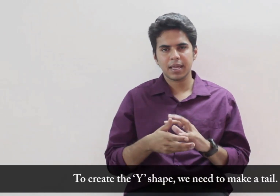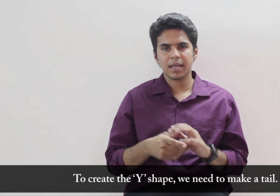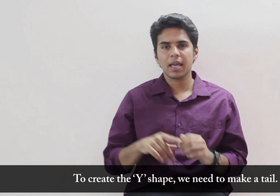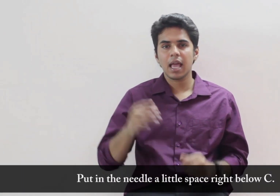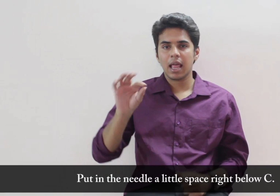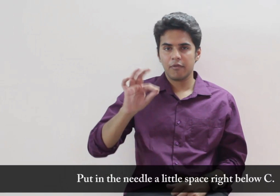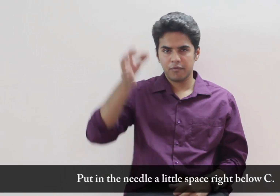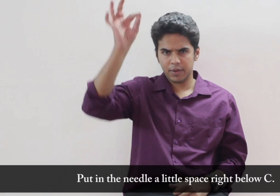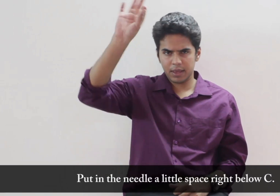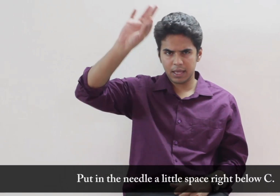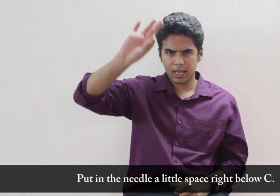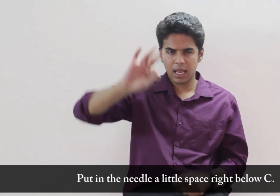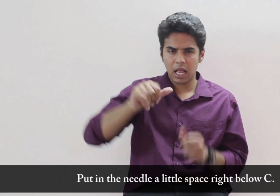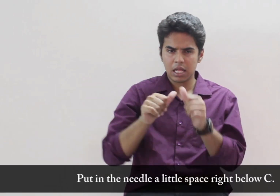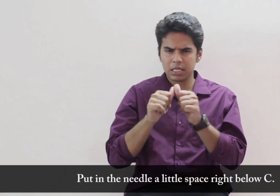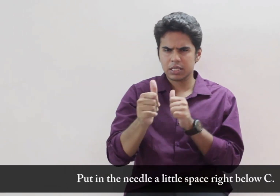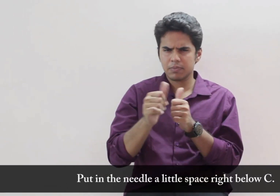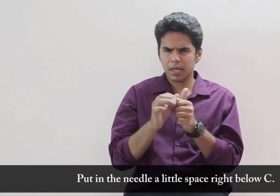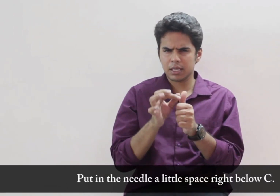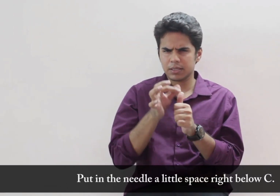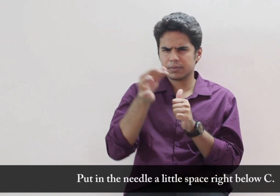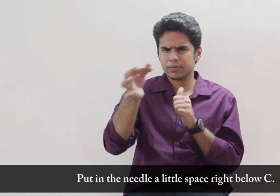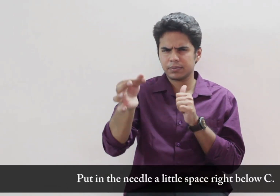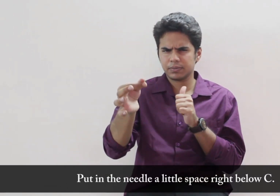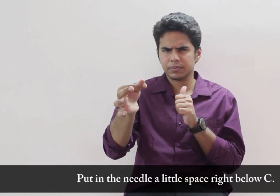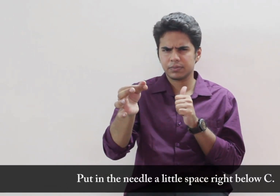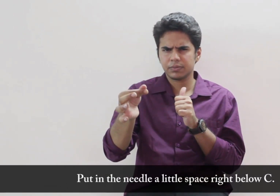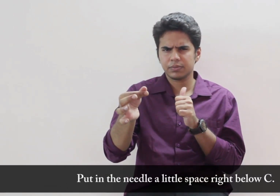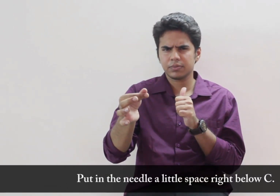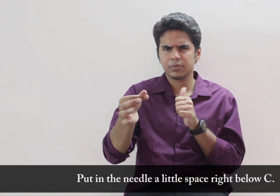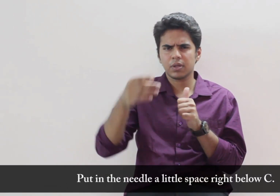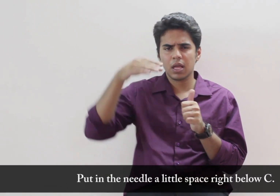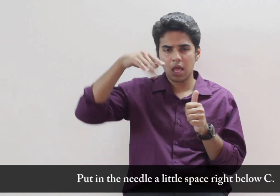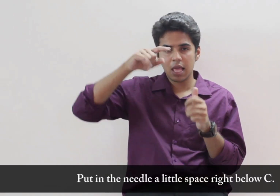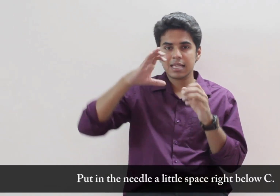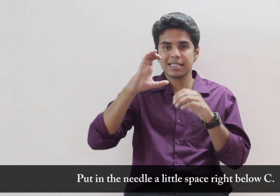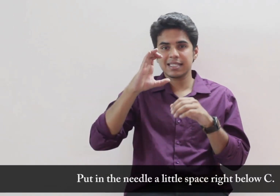Put in the needle a little space right below C.